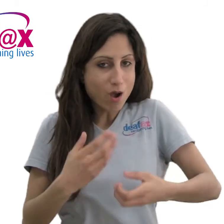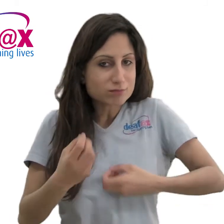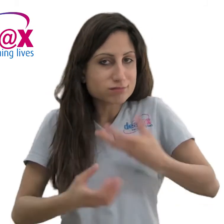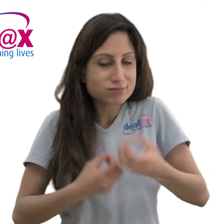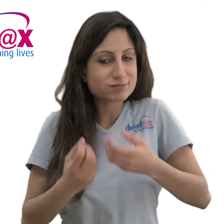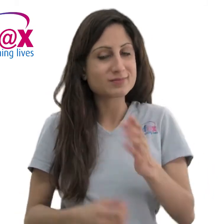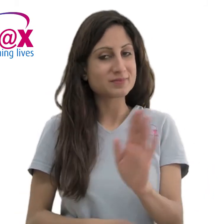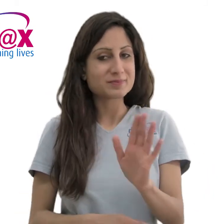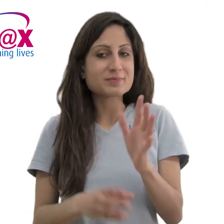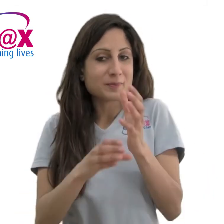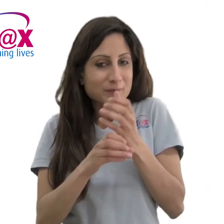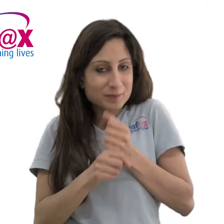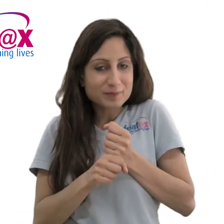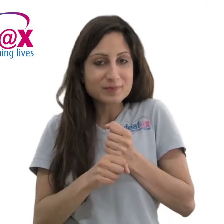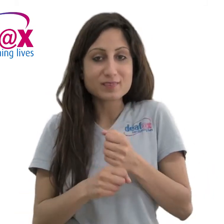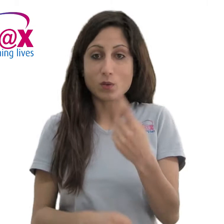But I won't tell you what happens, you'll have to read it.